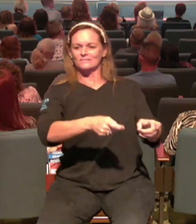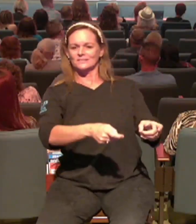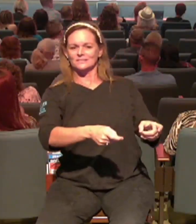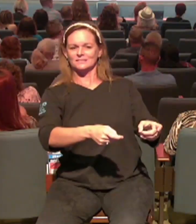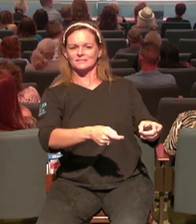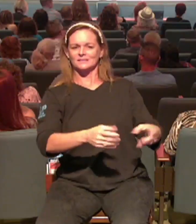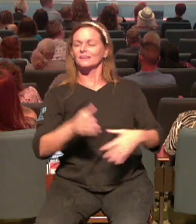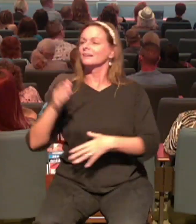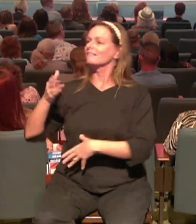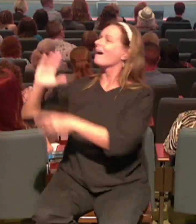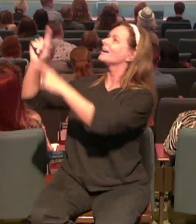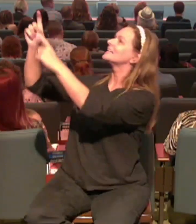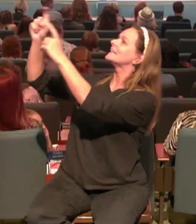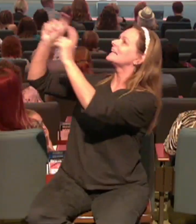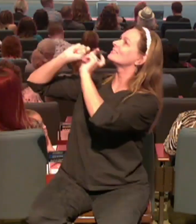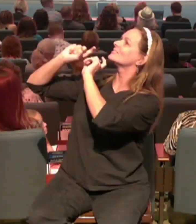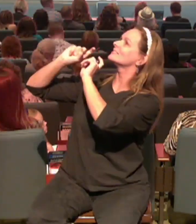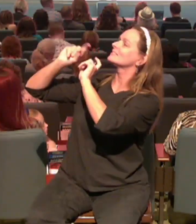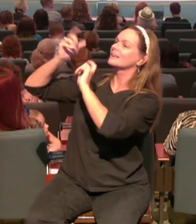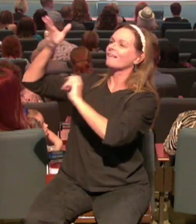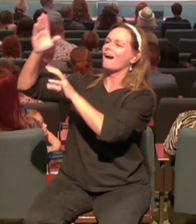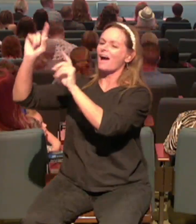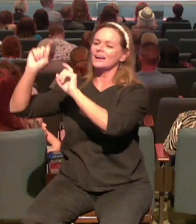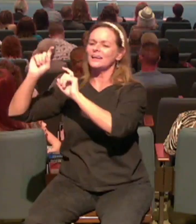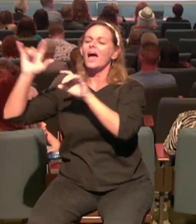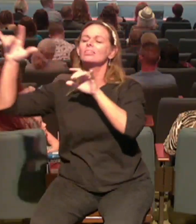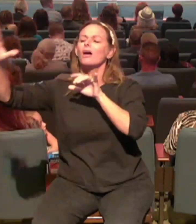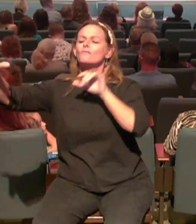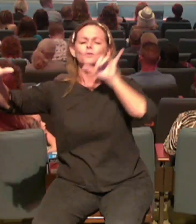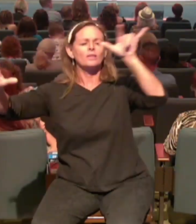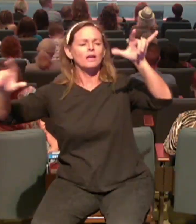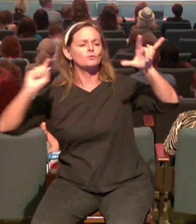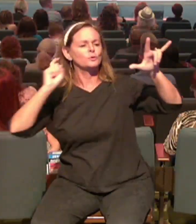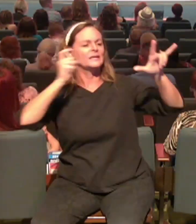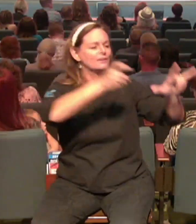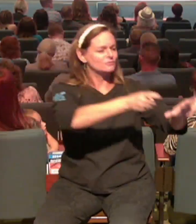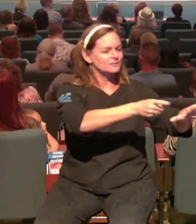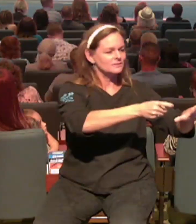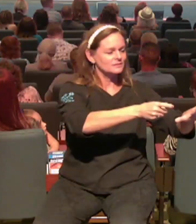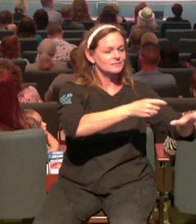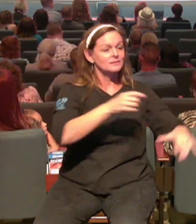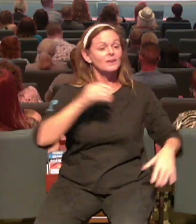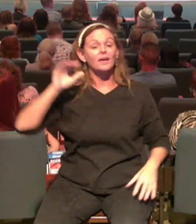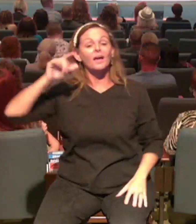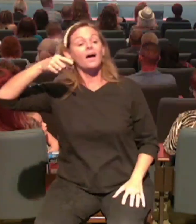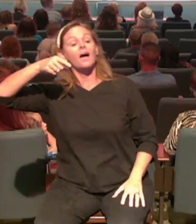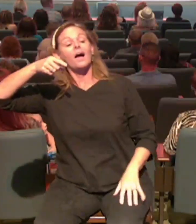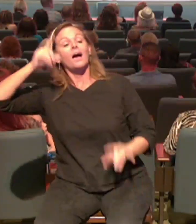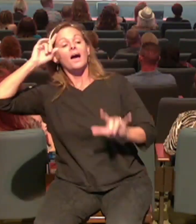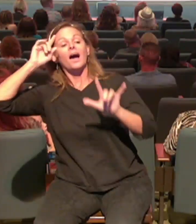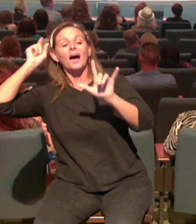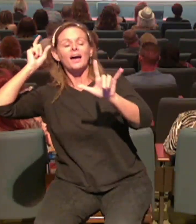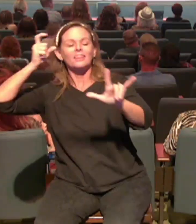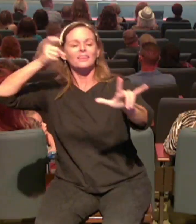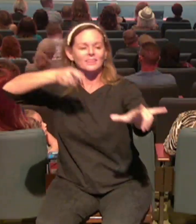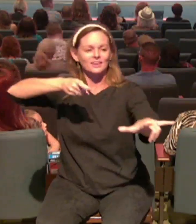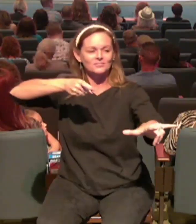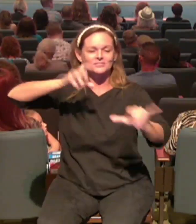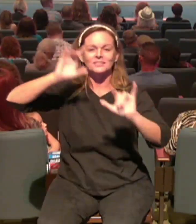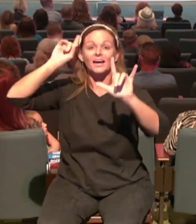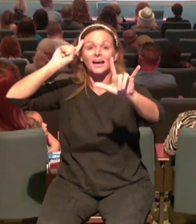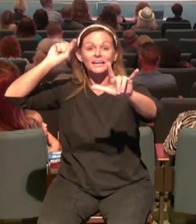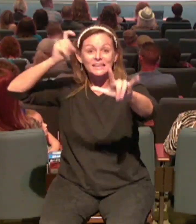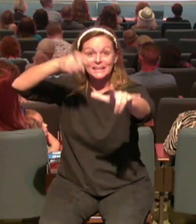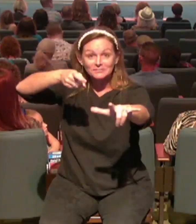God. You can't take any credit. This is anything you've done. It's a gift from God. Salvation is not a reward for the good things you